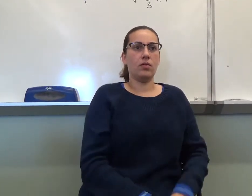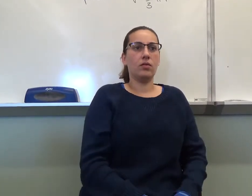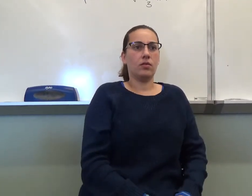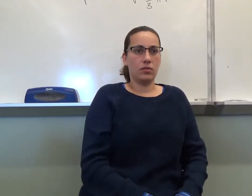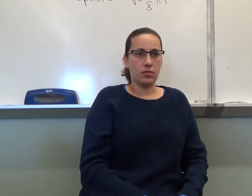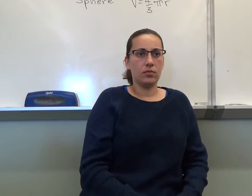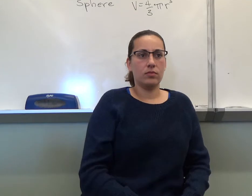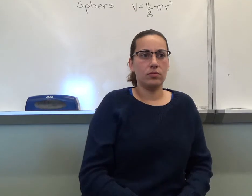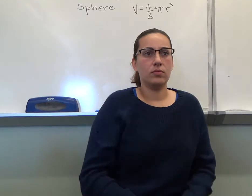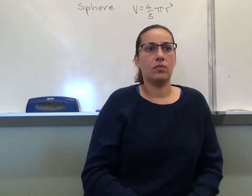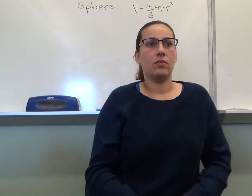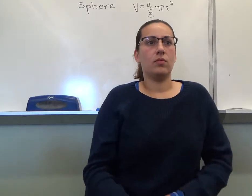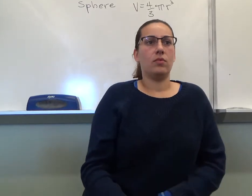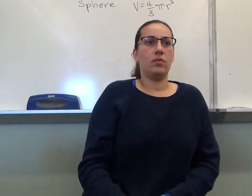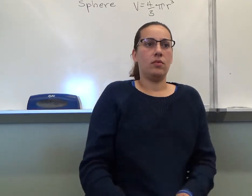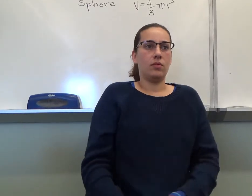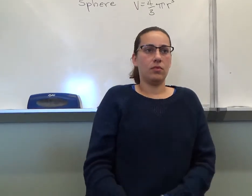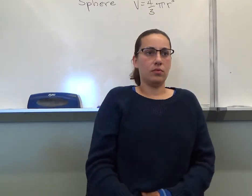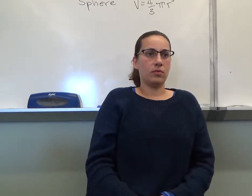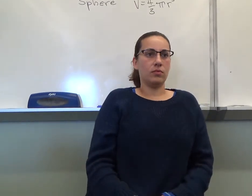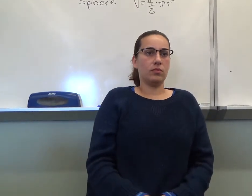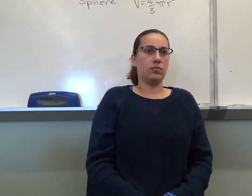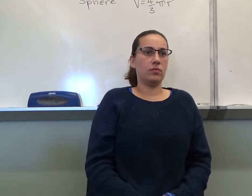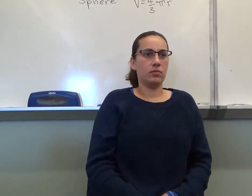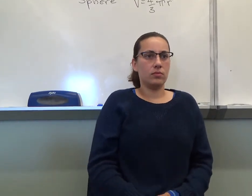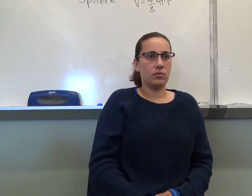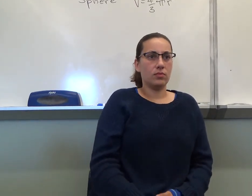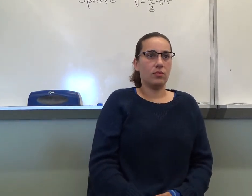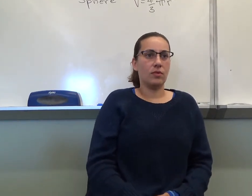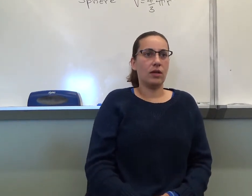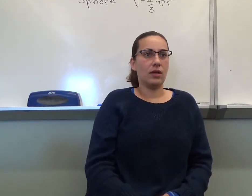to 145, which is about up here.